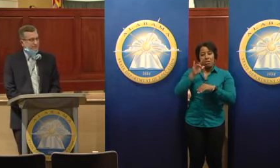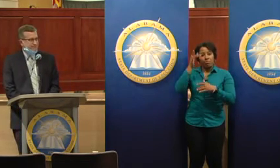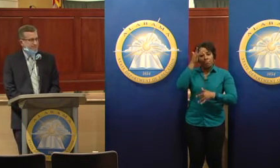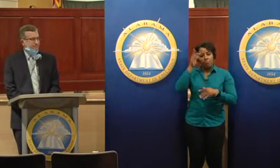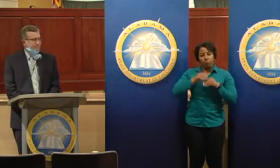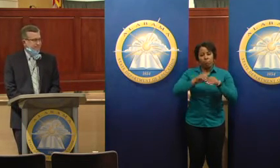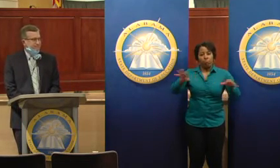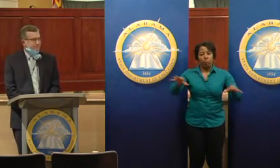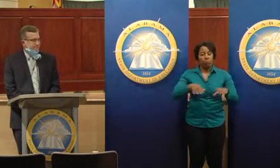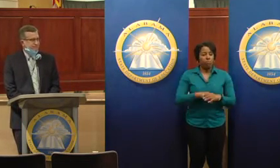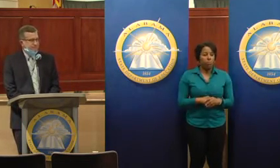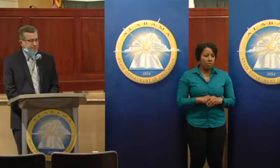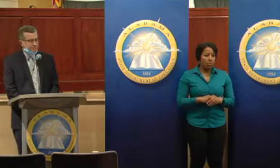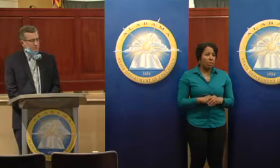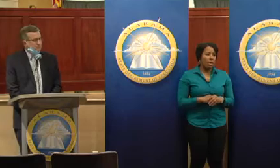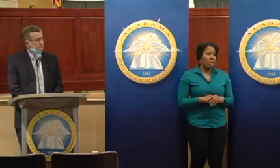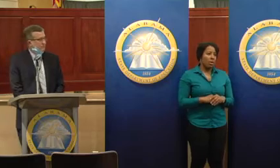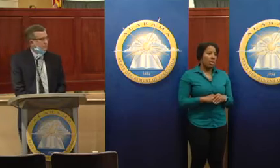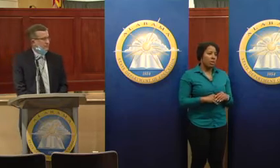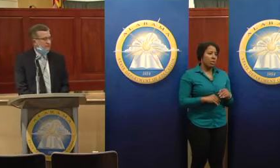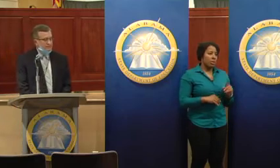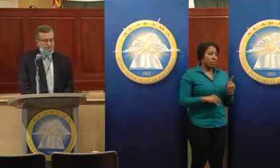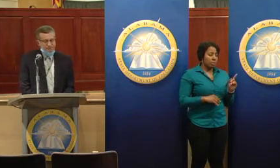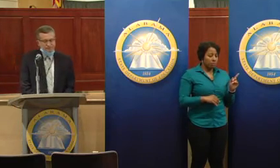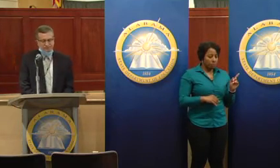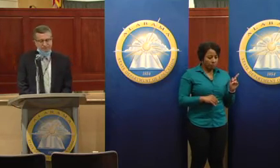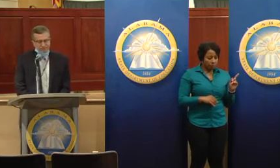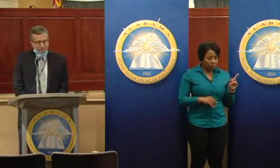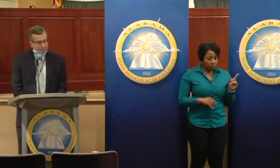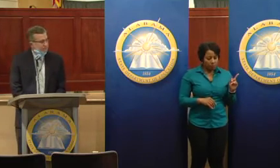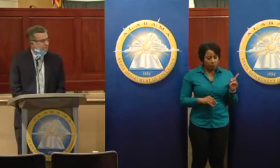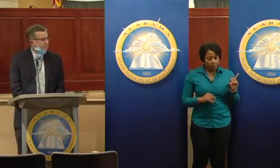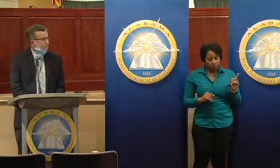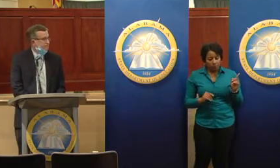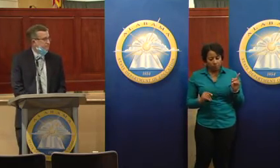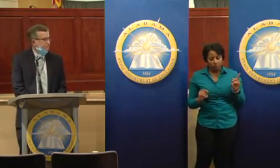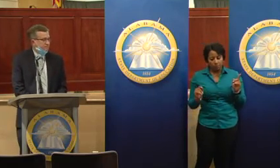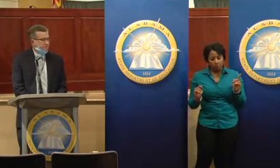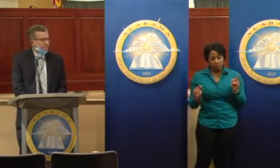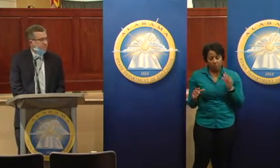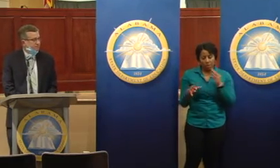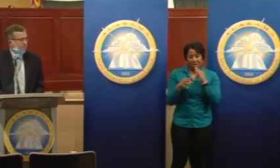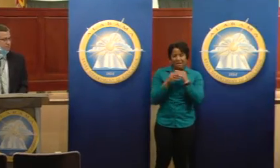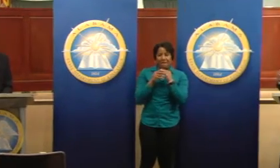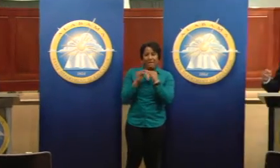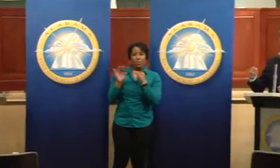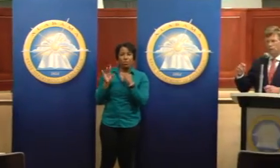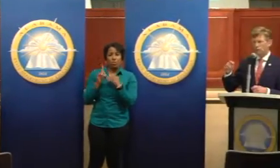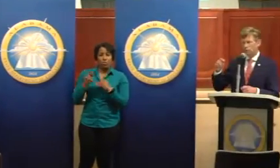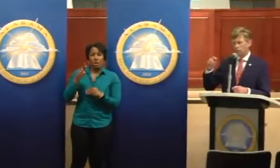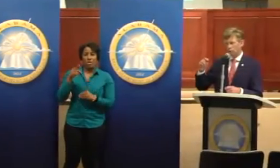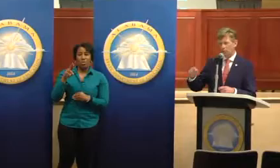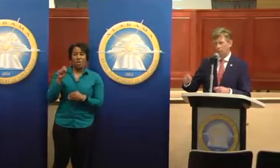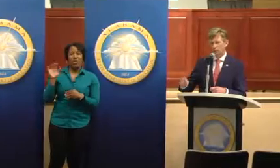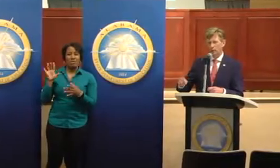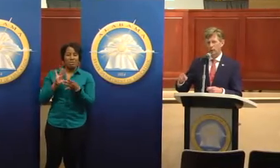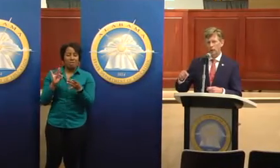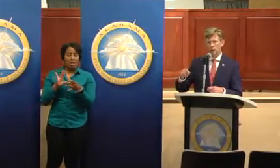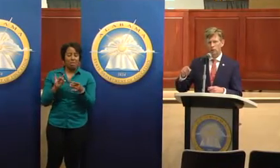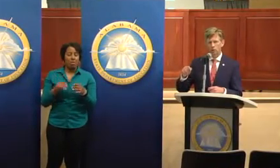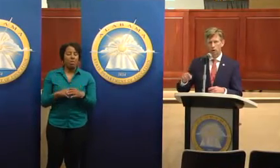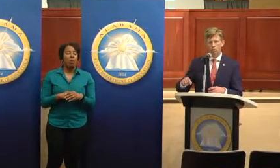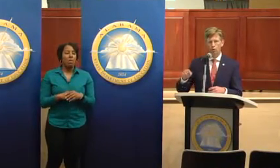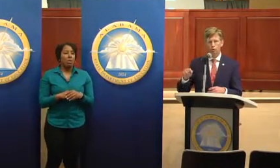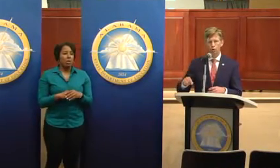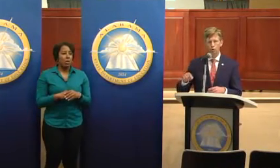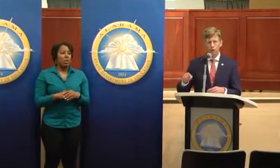can. And we'll also, I'm going to piggyback off of what Dr. Harris said too. So, and just remembering this,